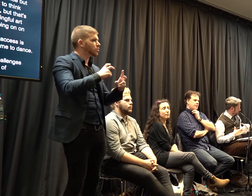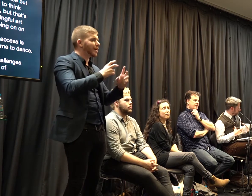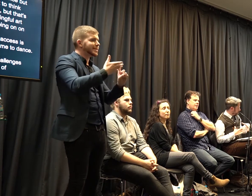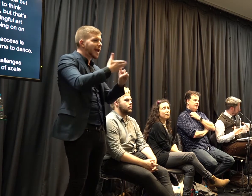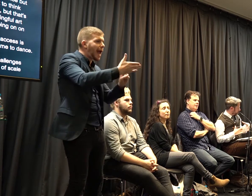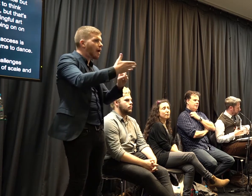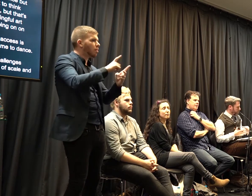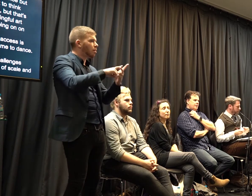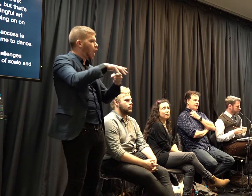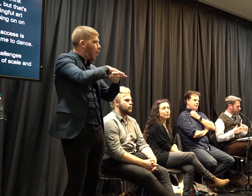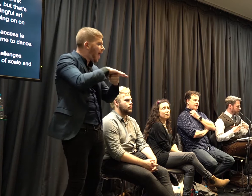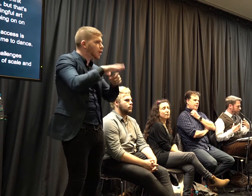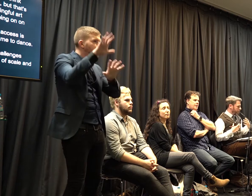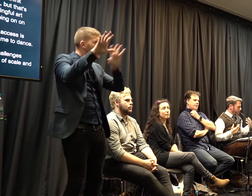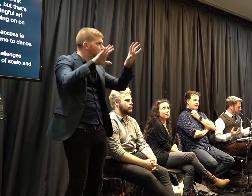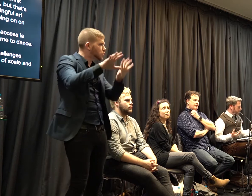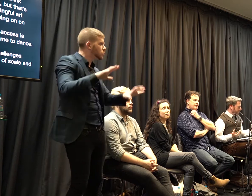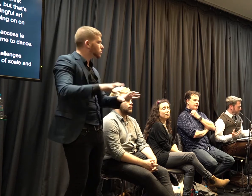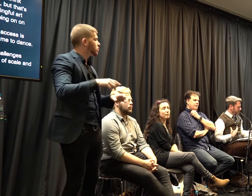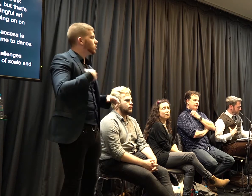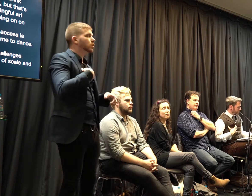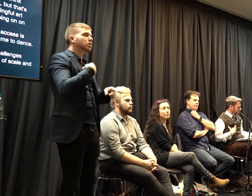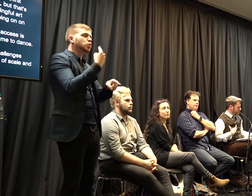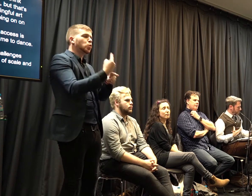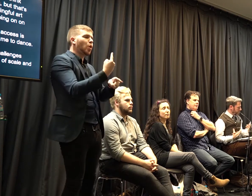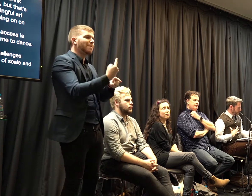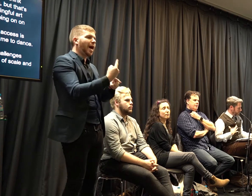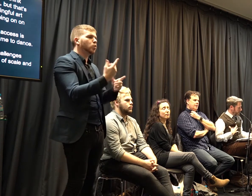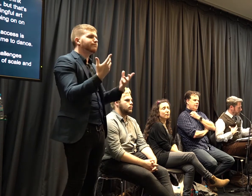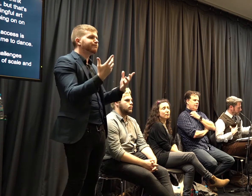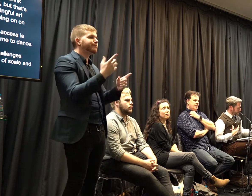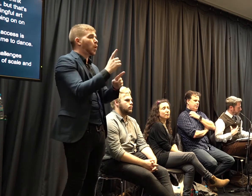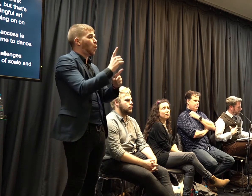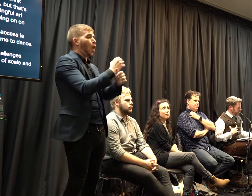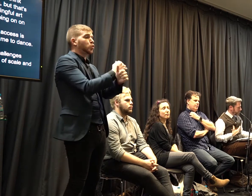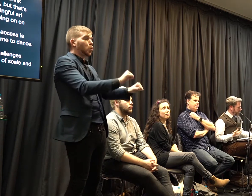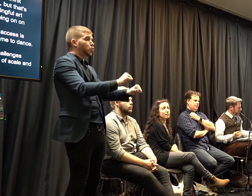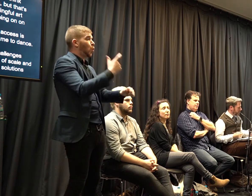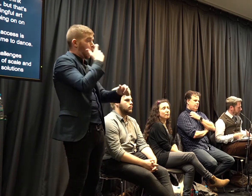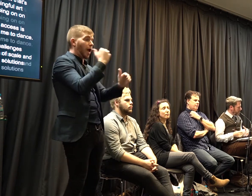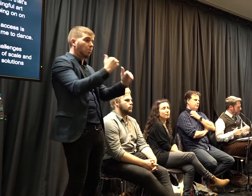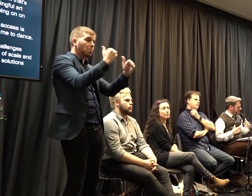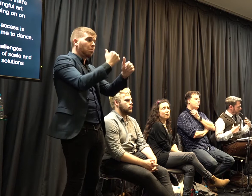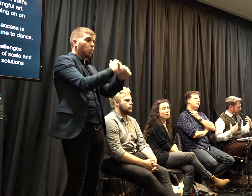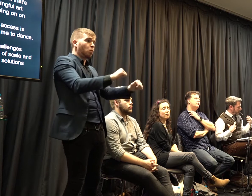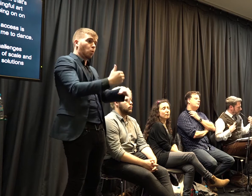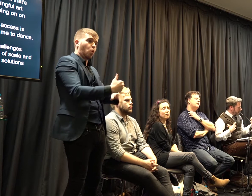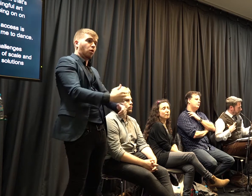location. So when we're talking about what solutions work, and Sudha touched on this as well,